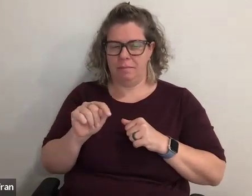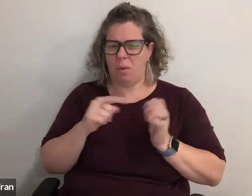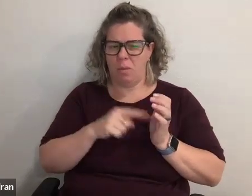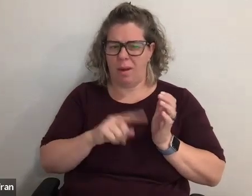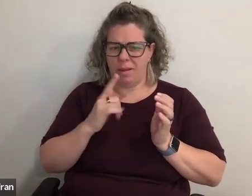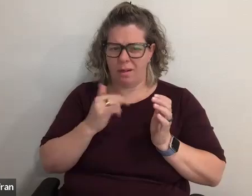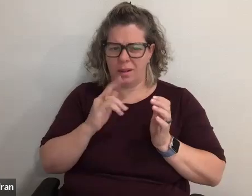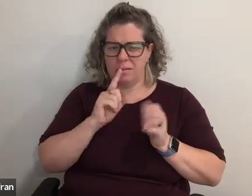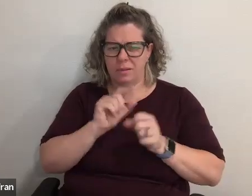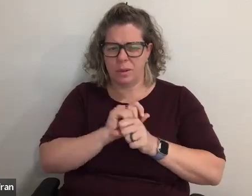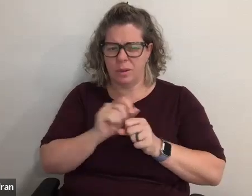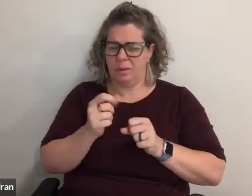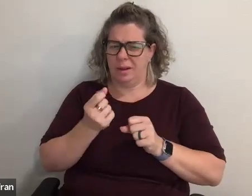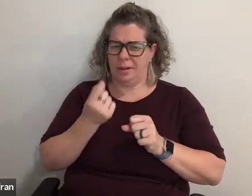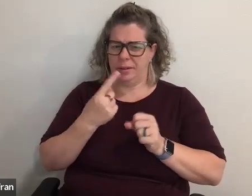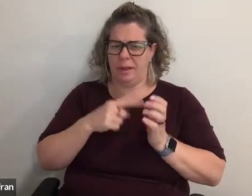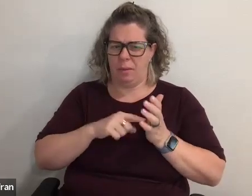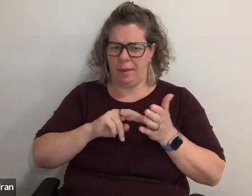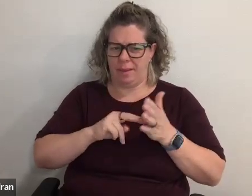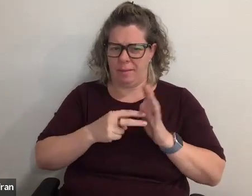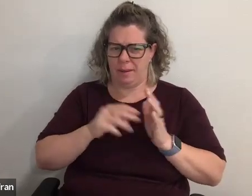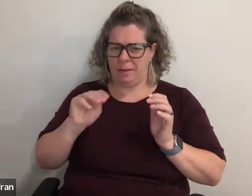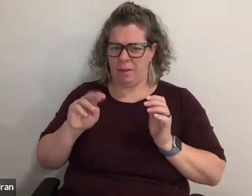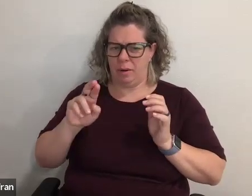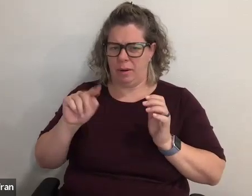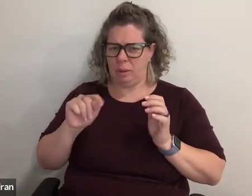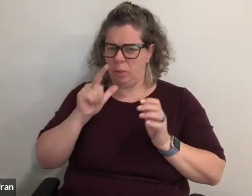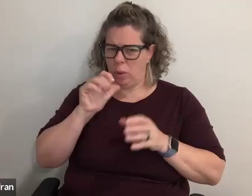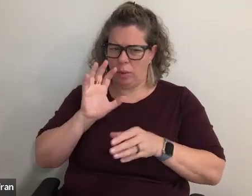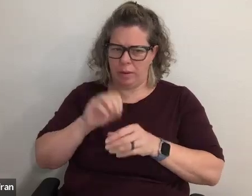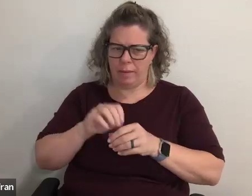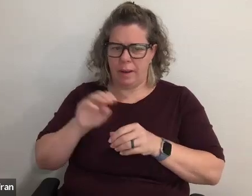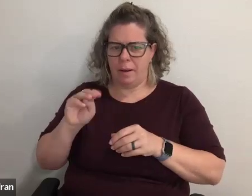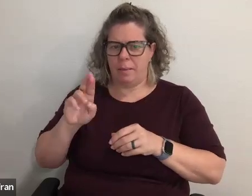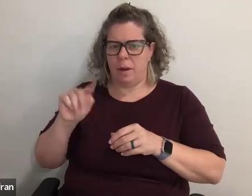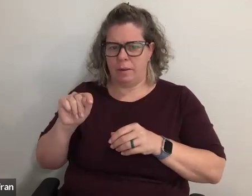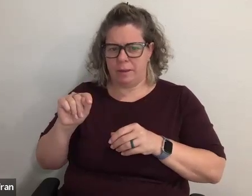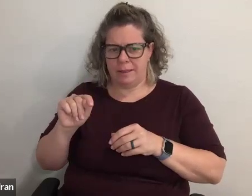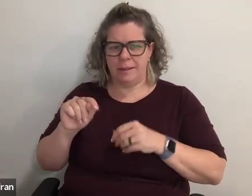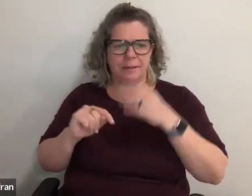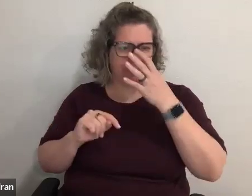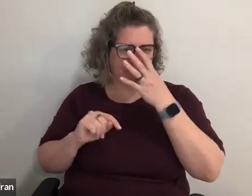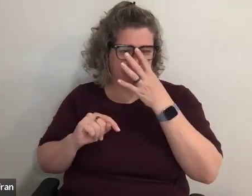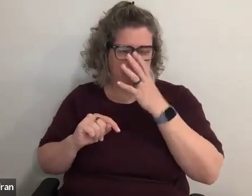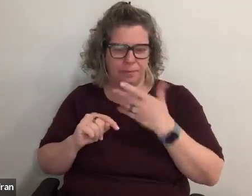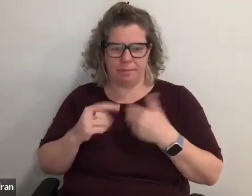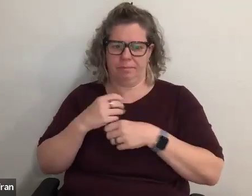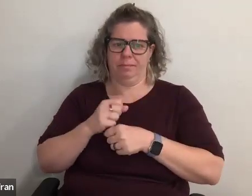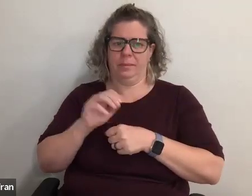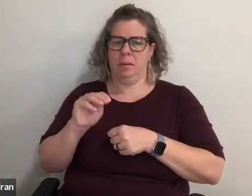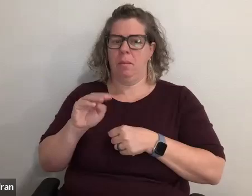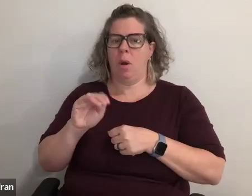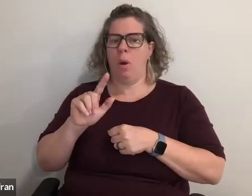is to really learn what mobile response teams are. So the acronym we use is MRT. We hope that you take